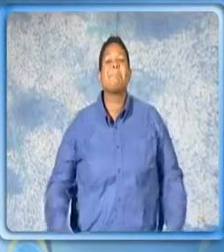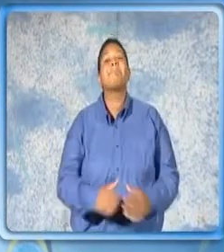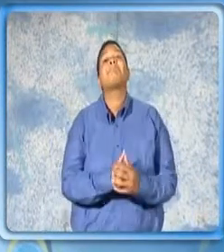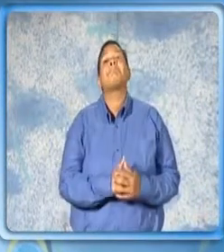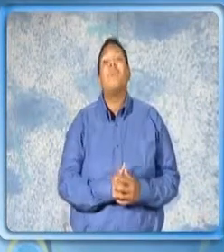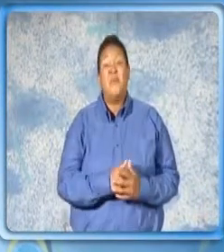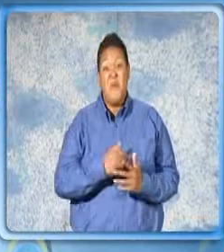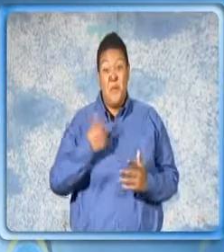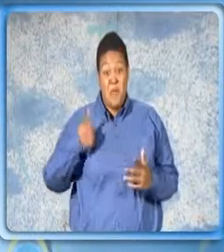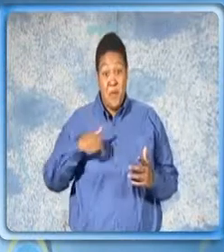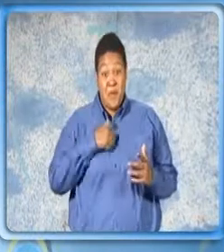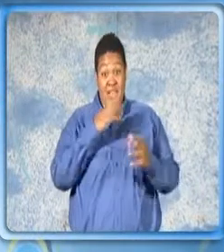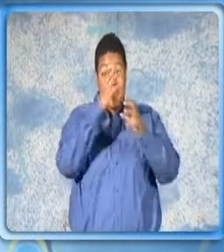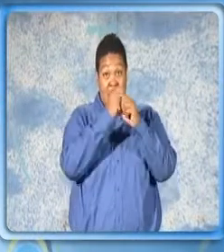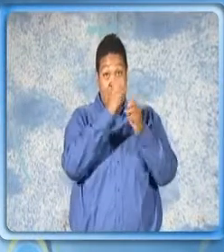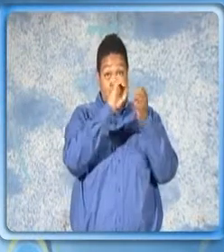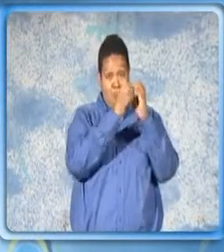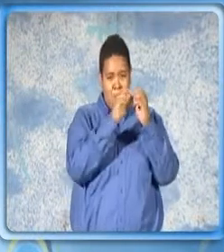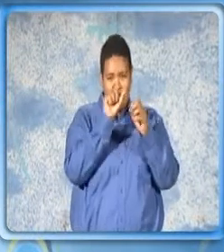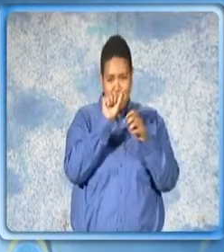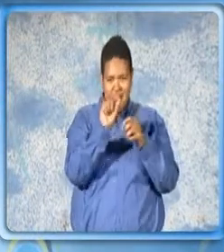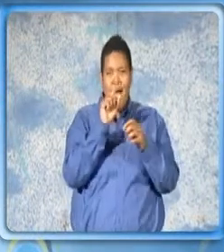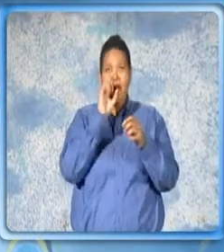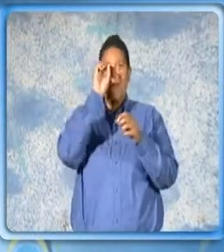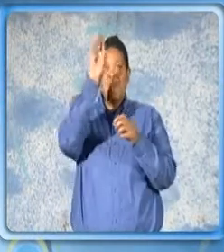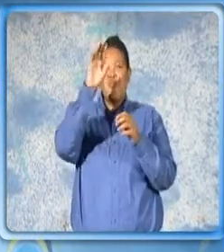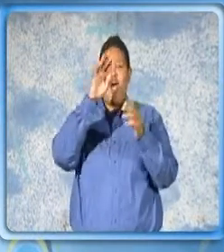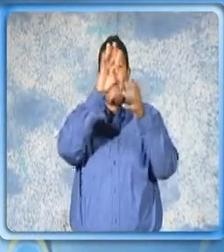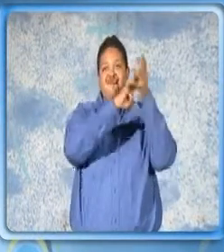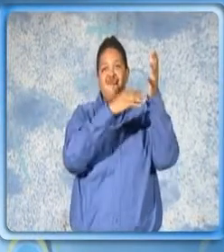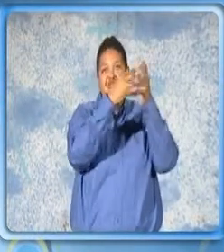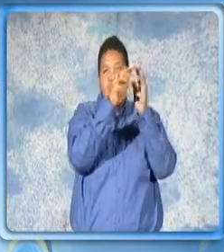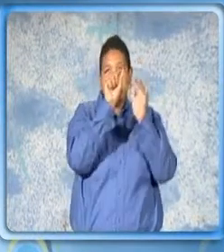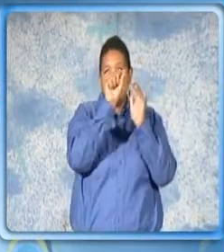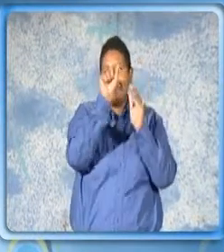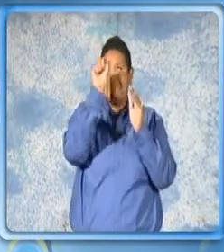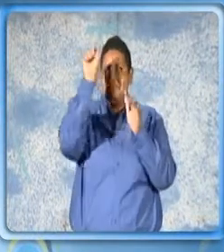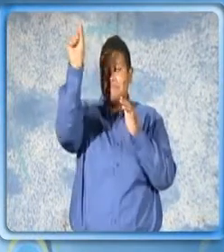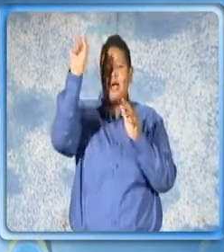We take these coordinates and plot them on the graph.